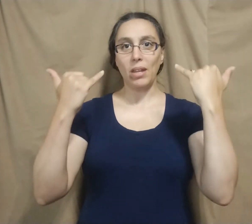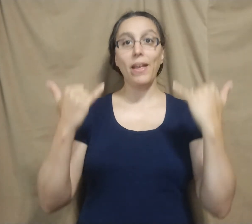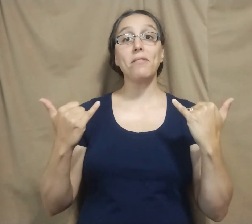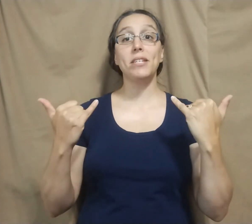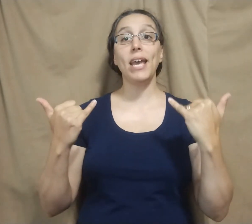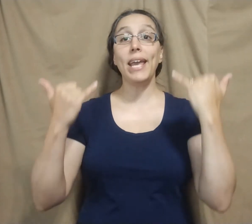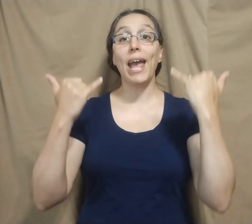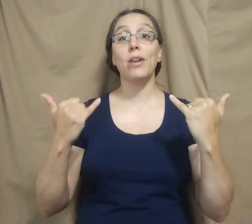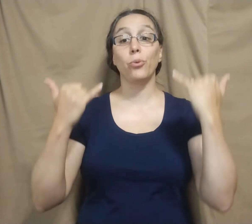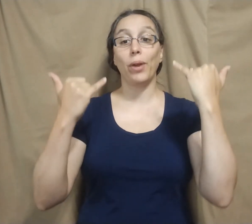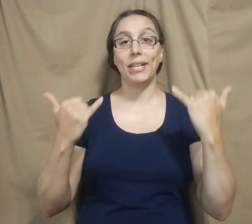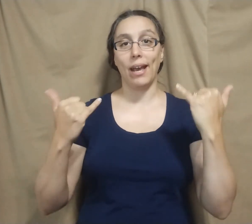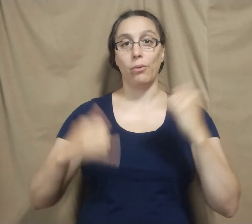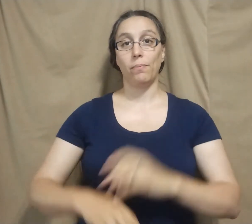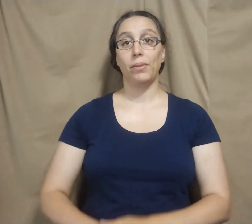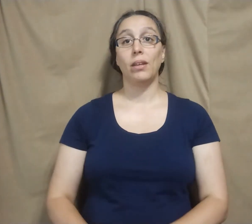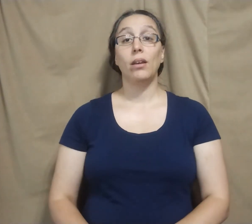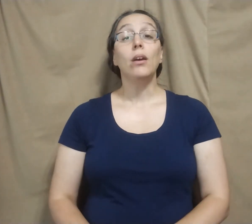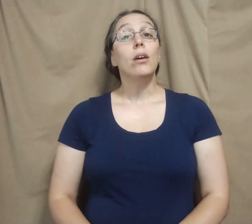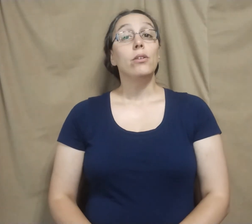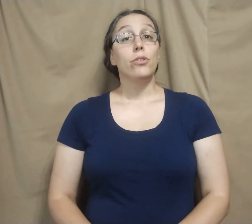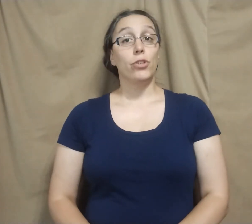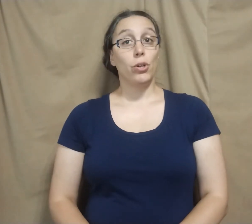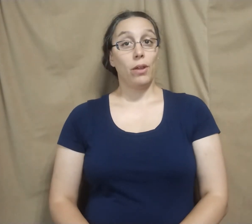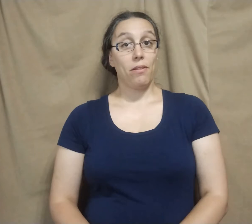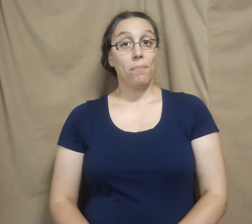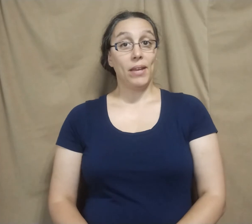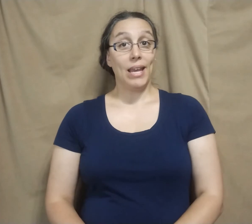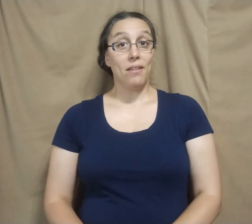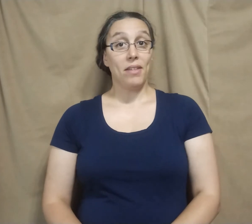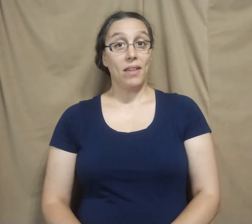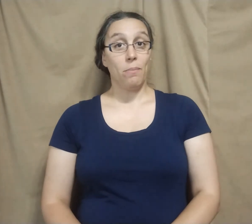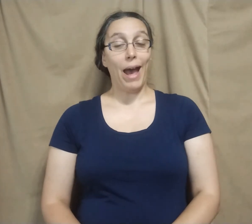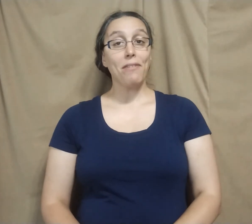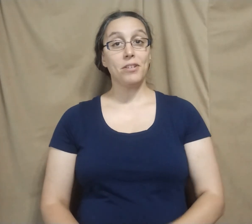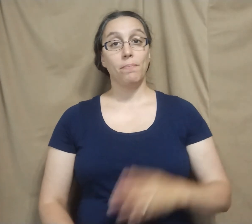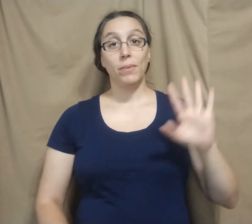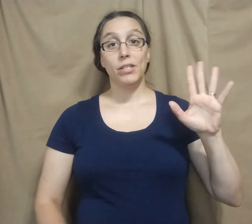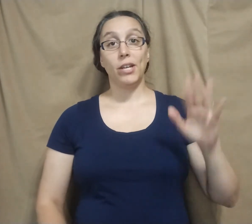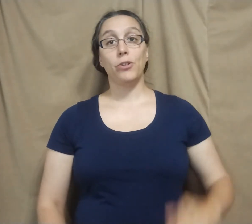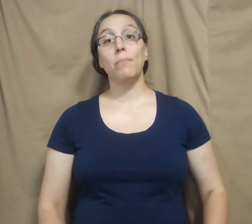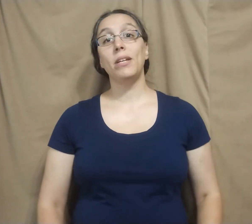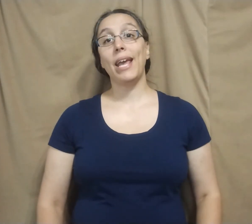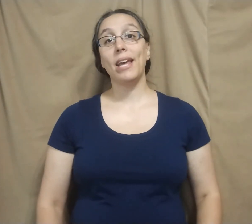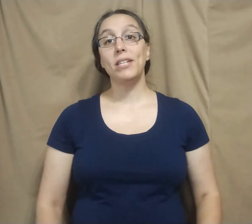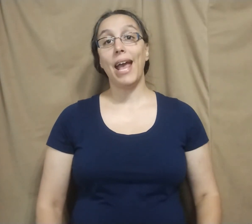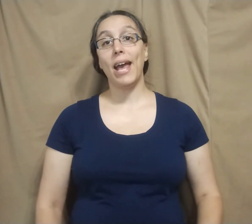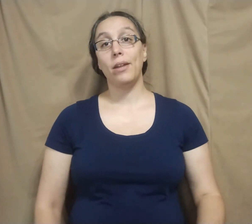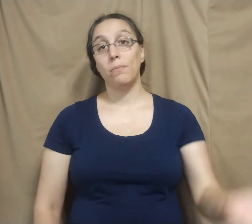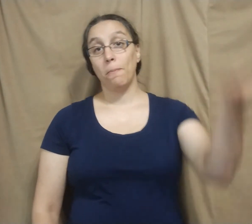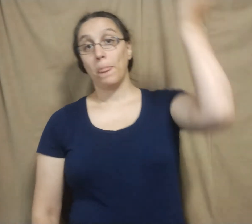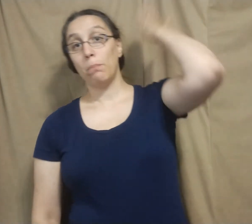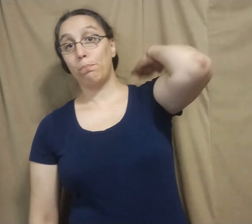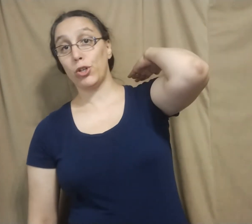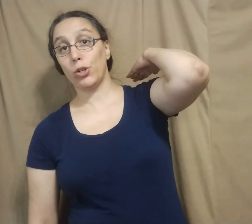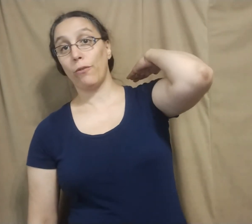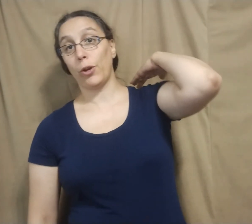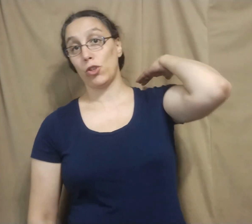That's today and right now. To show that something is in the past, take your dominant hand and push it over your